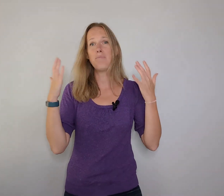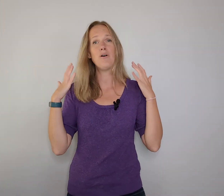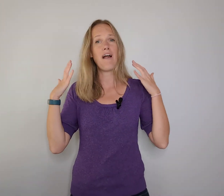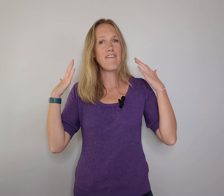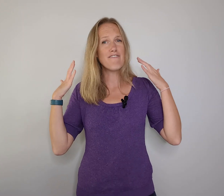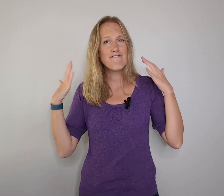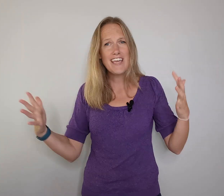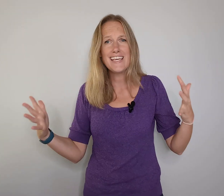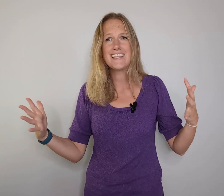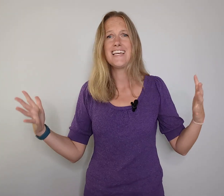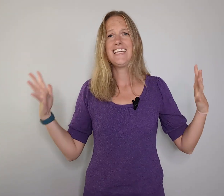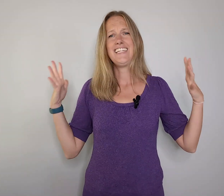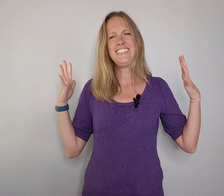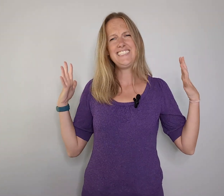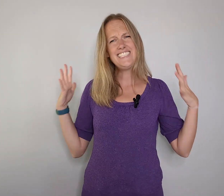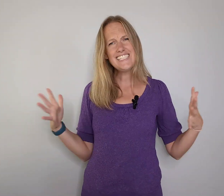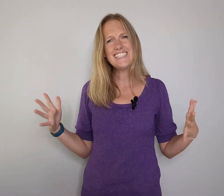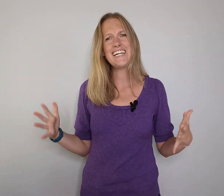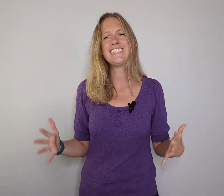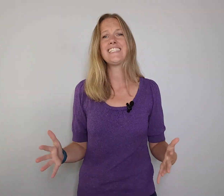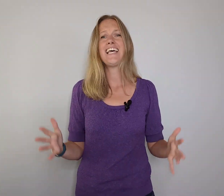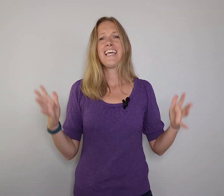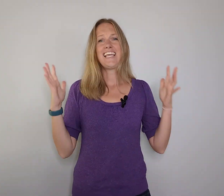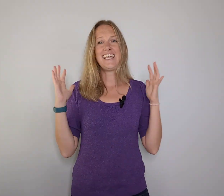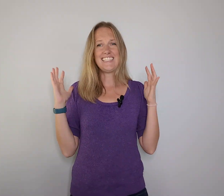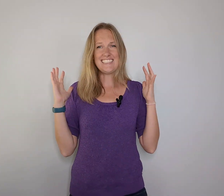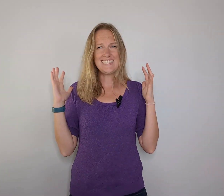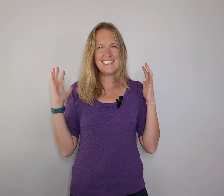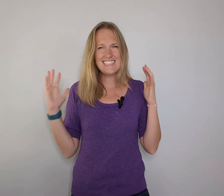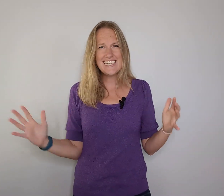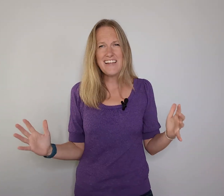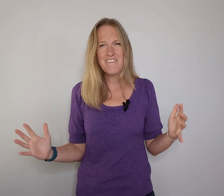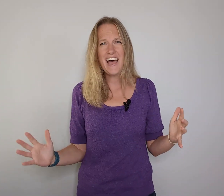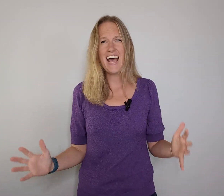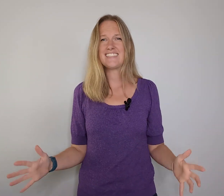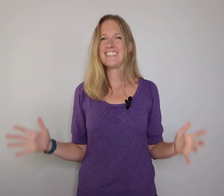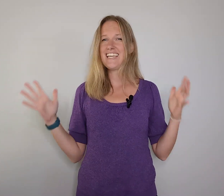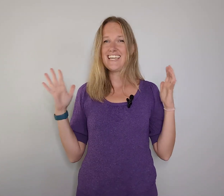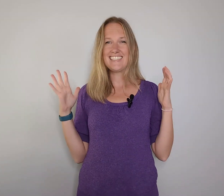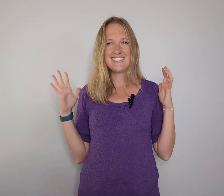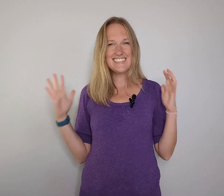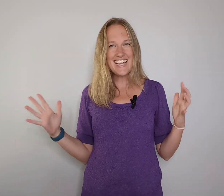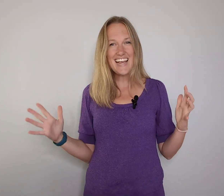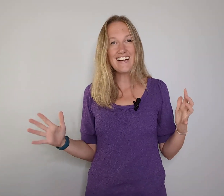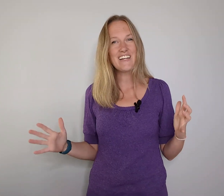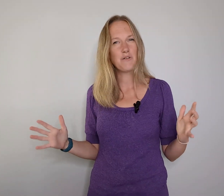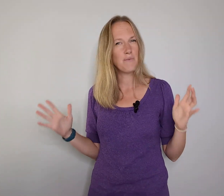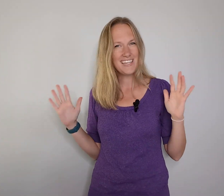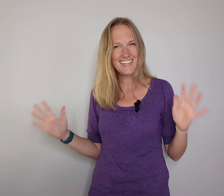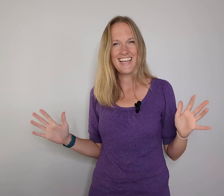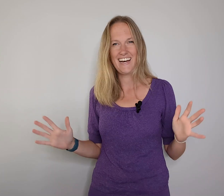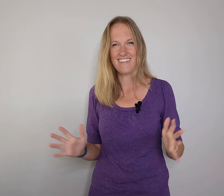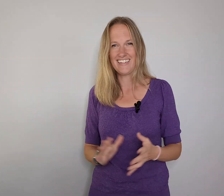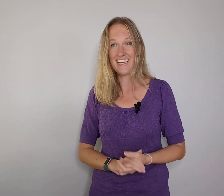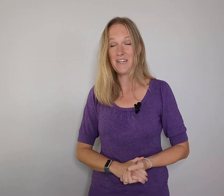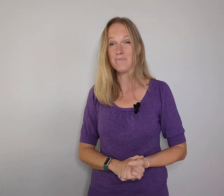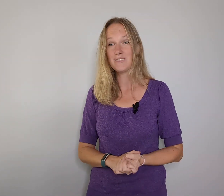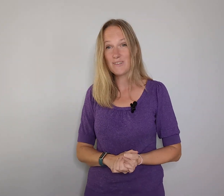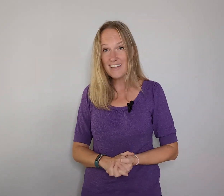put our faith in Jesus. He is steadfast, he is there, and we can count on him. So